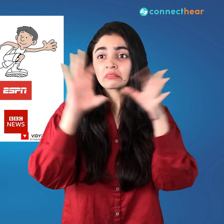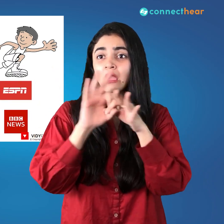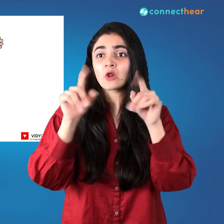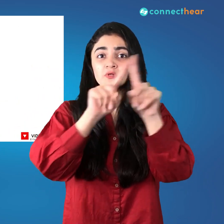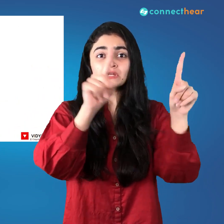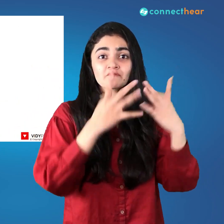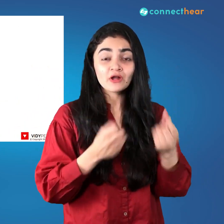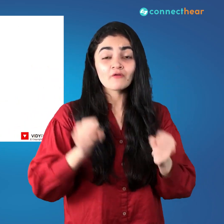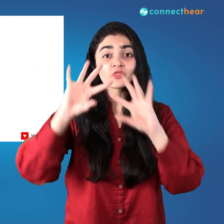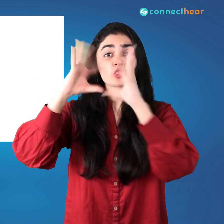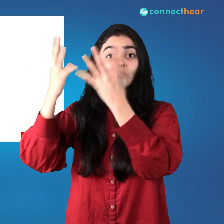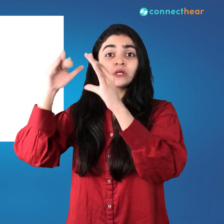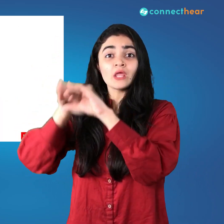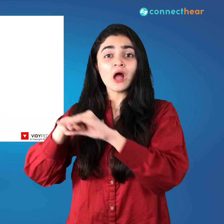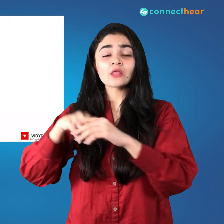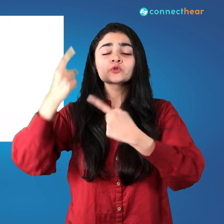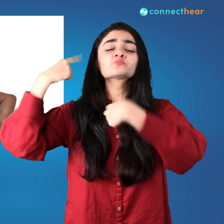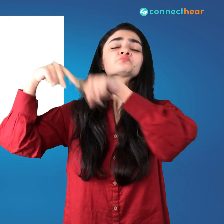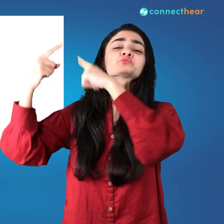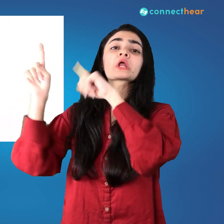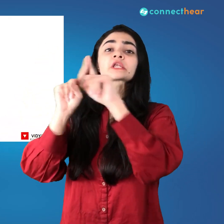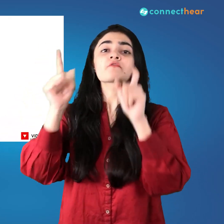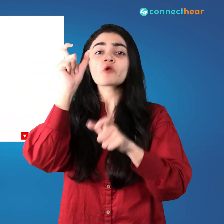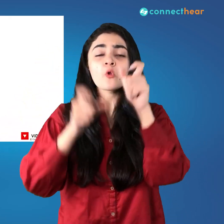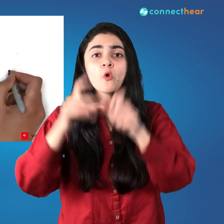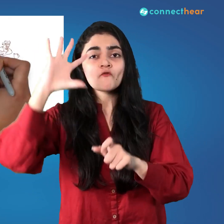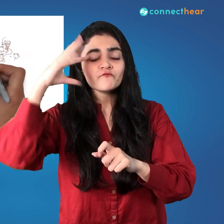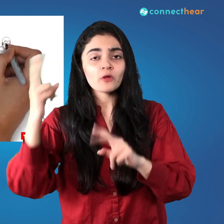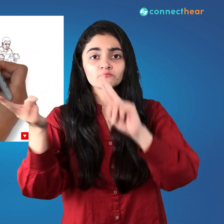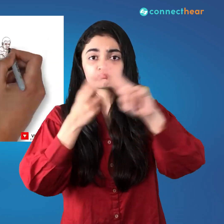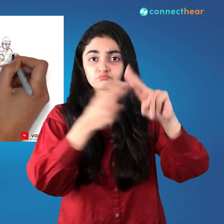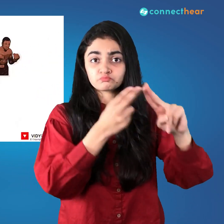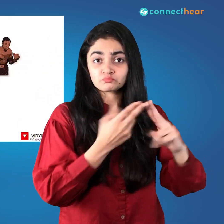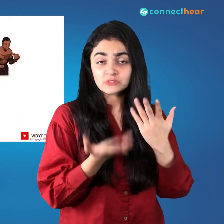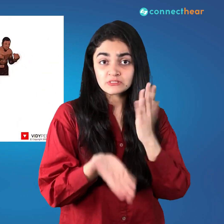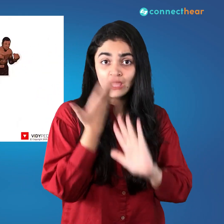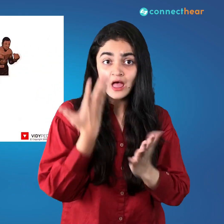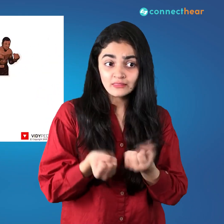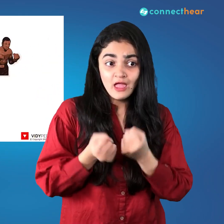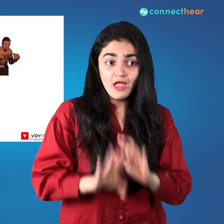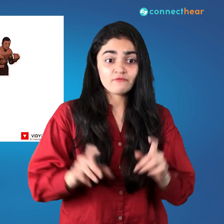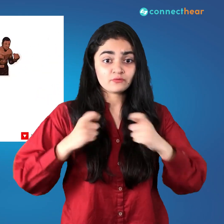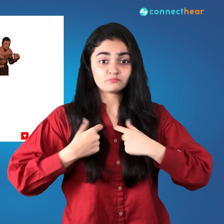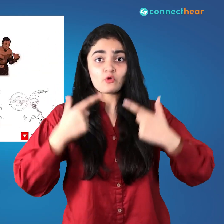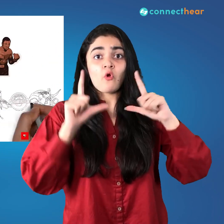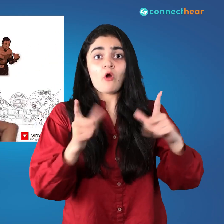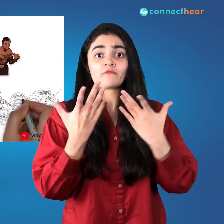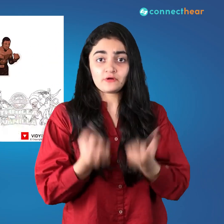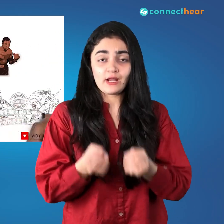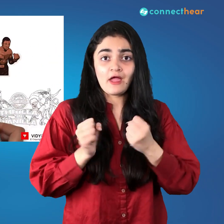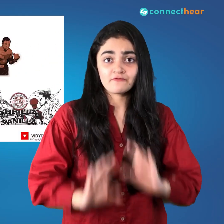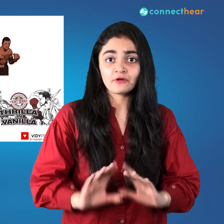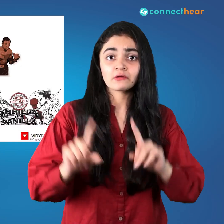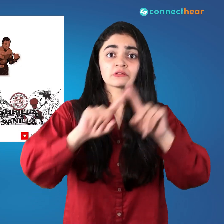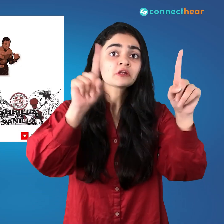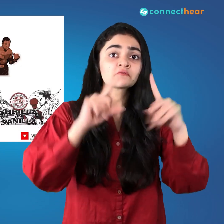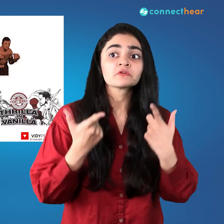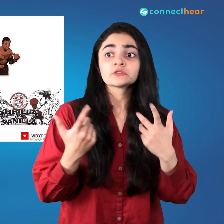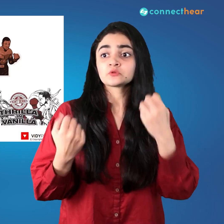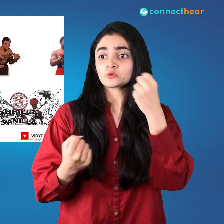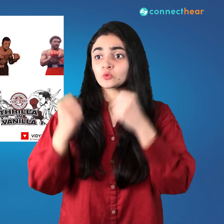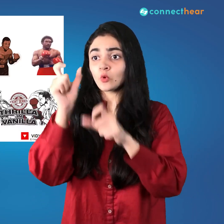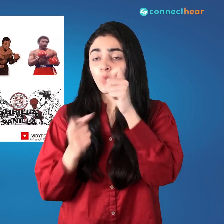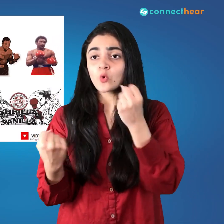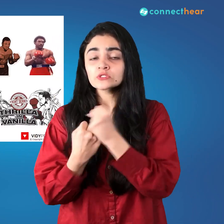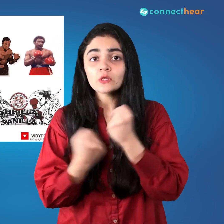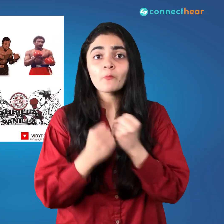He was involved in several historic boxing matches and feuds, most notably his fights with Joe Frazier, such as the Thrilla in Manila, and his